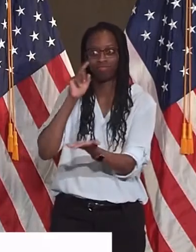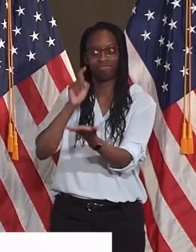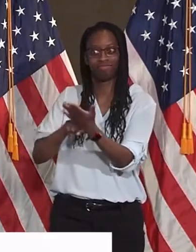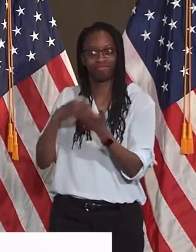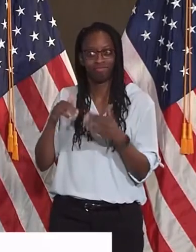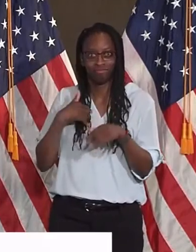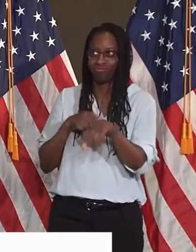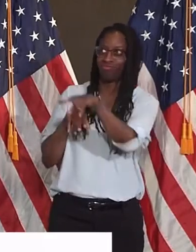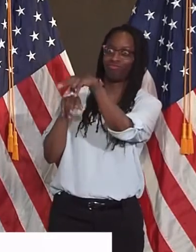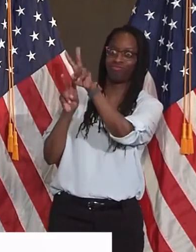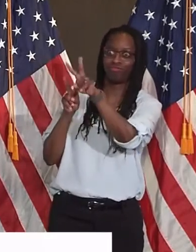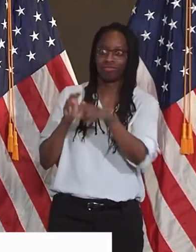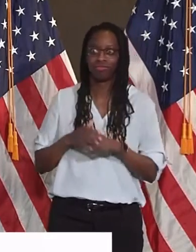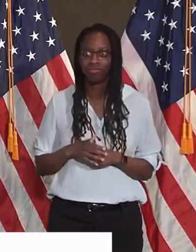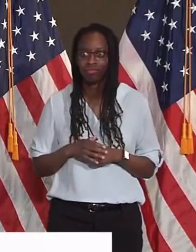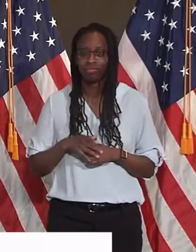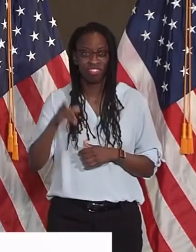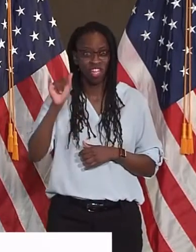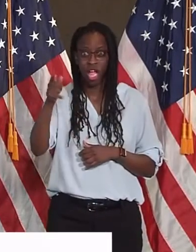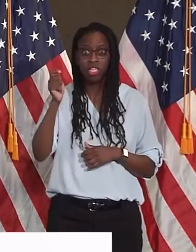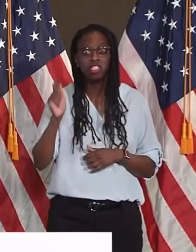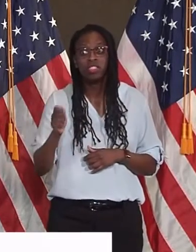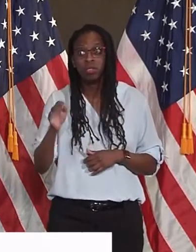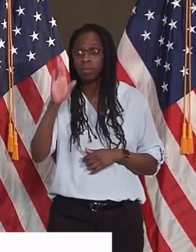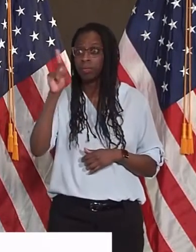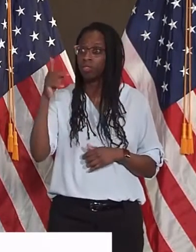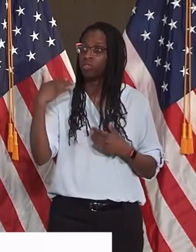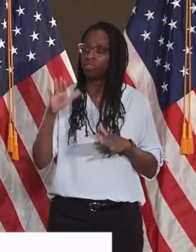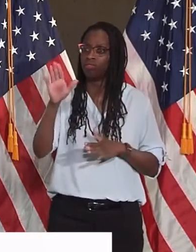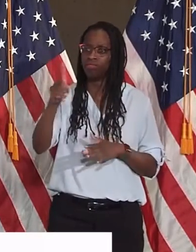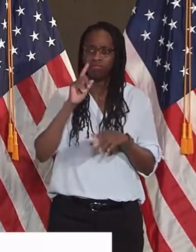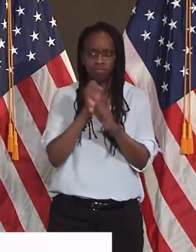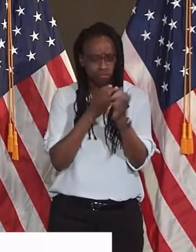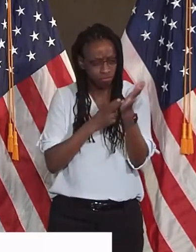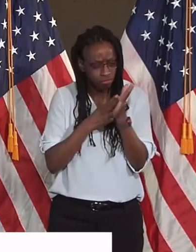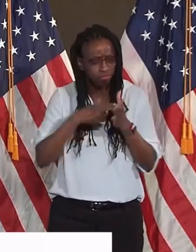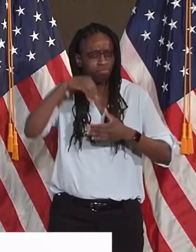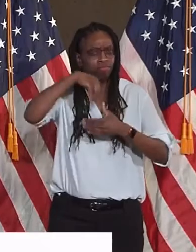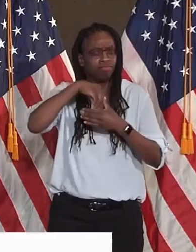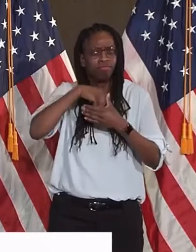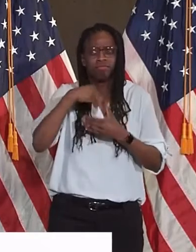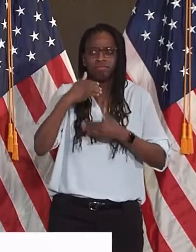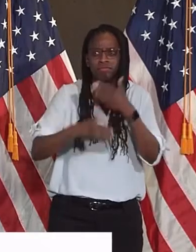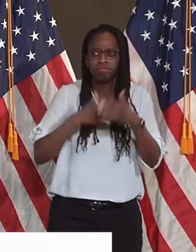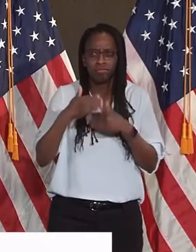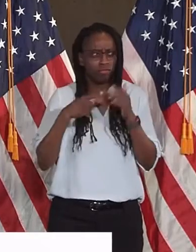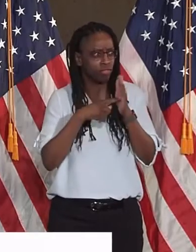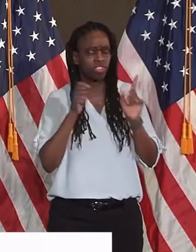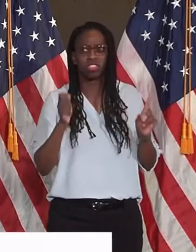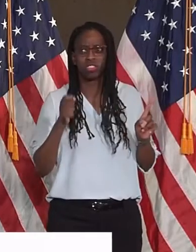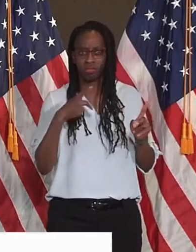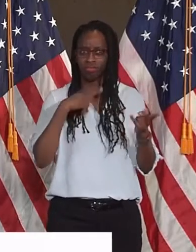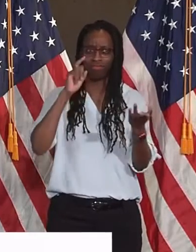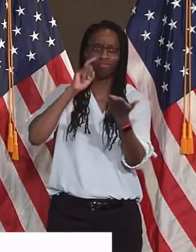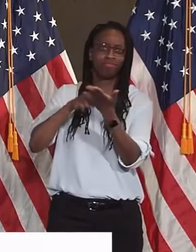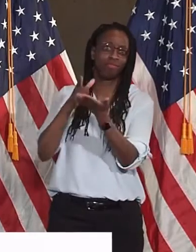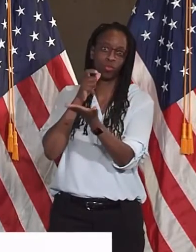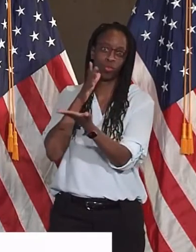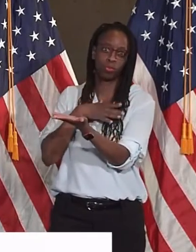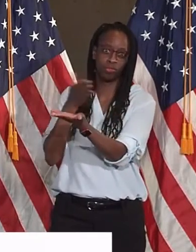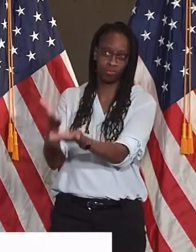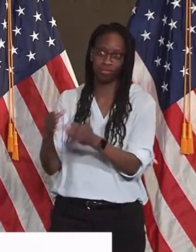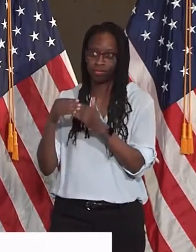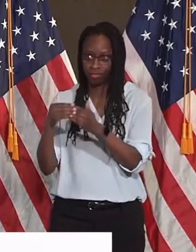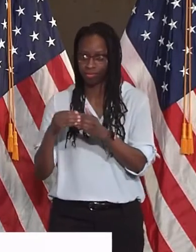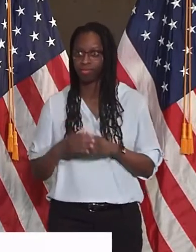Chief Justice Budd, thank you for your integrity, your excellence, and your service to our Commonwealth. And I owe a